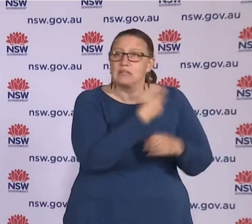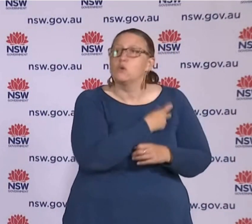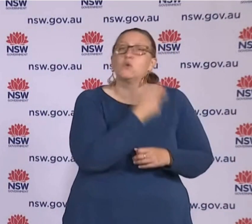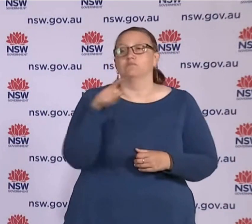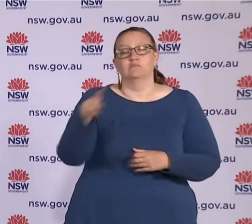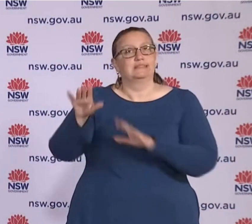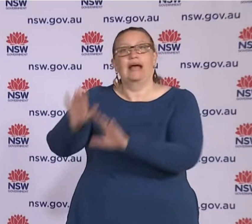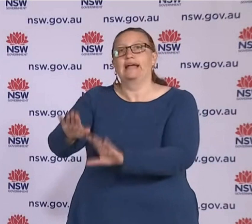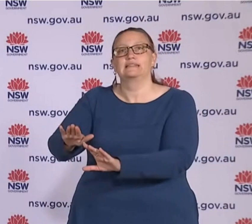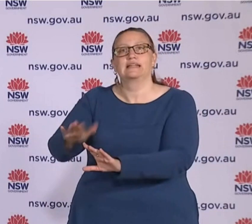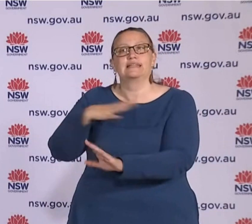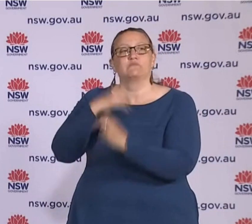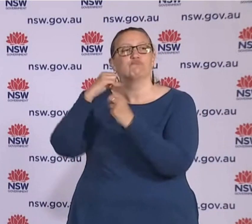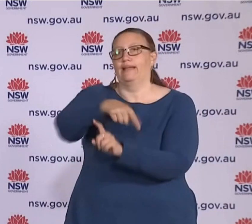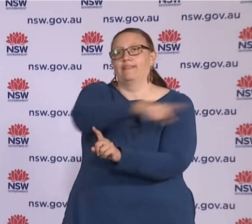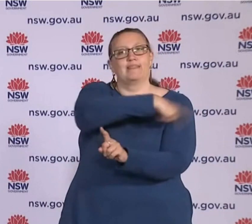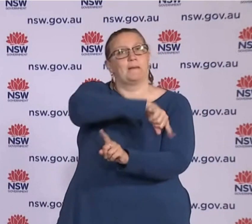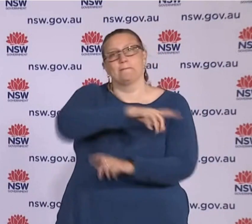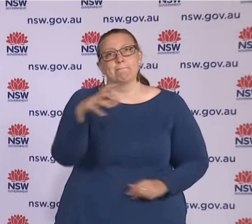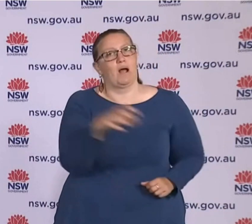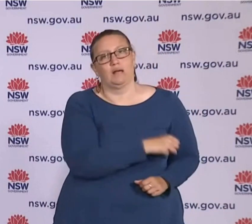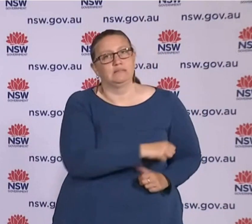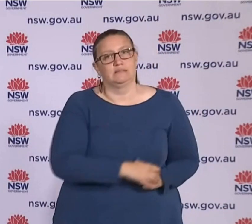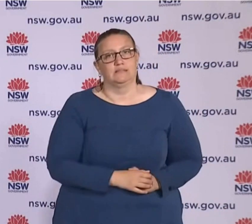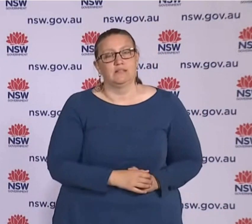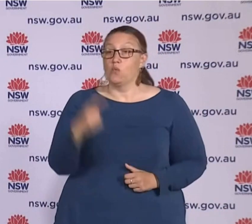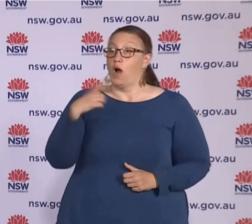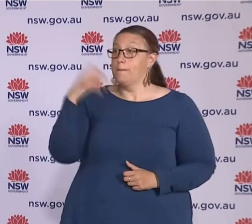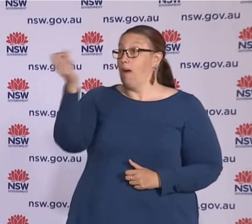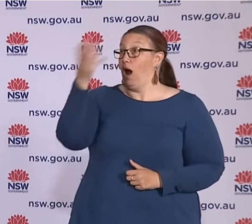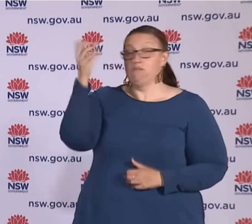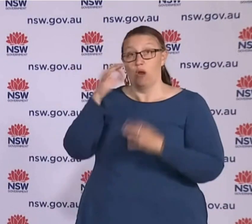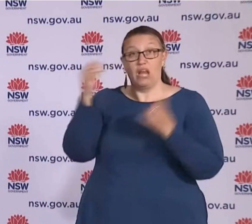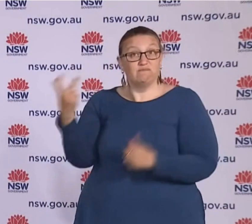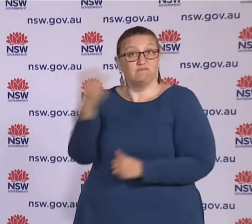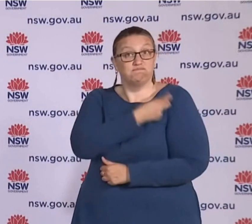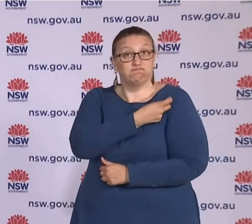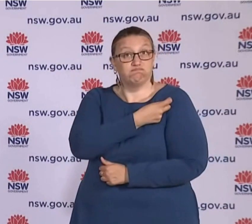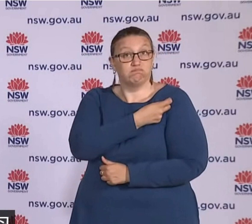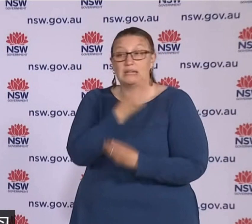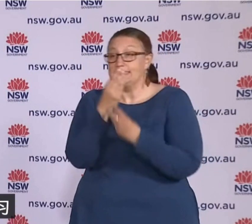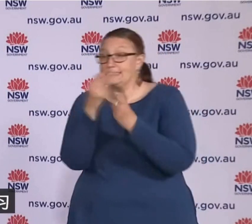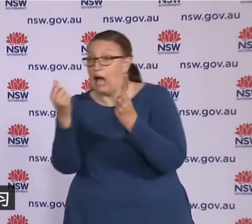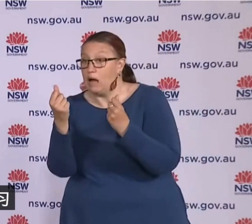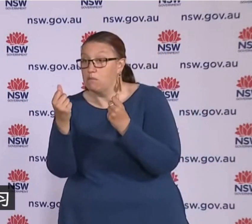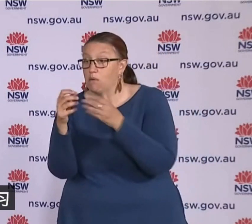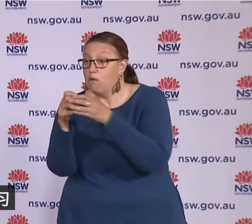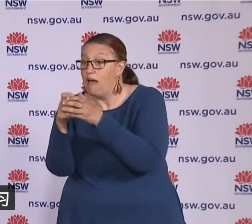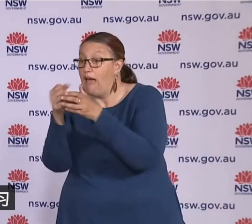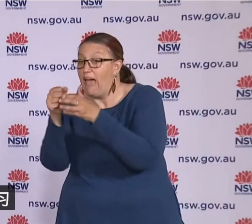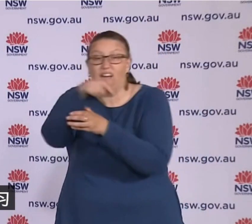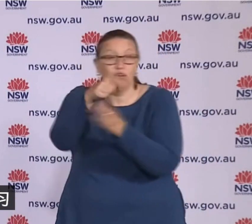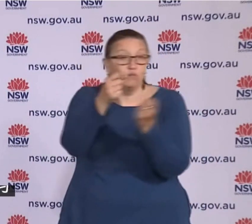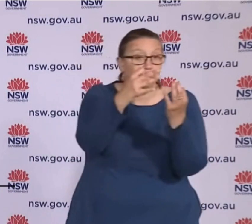we're allowing the time for those regions to get those vaccine coverage up, but very even coverage as well across all population groups in